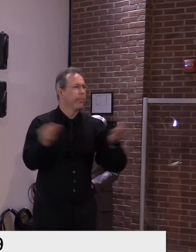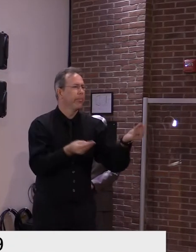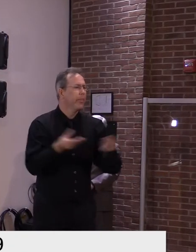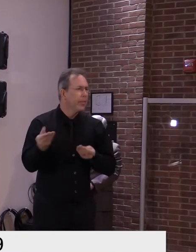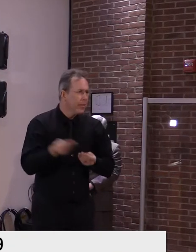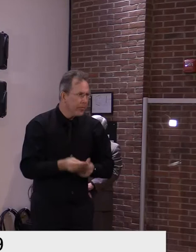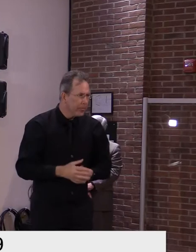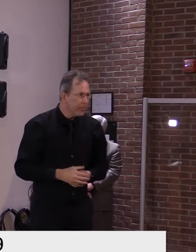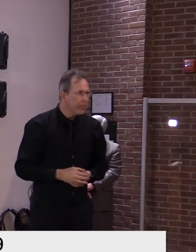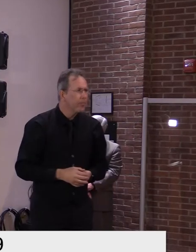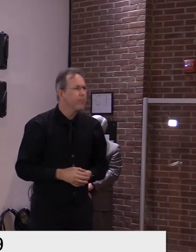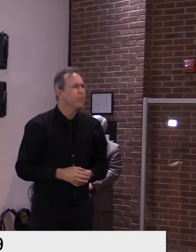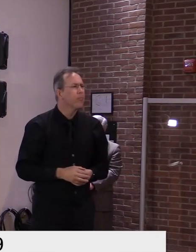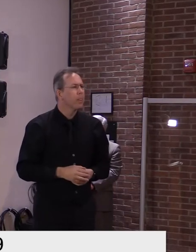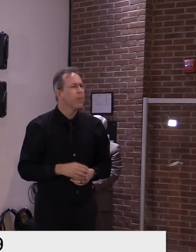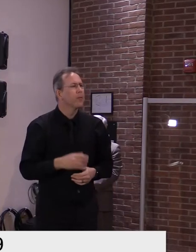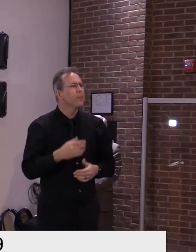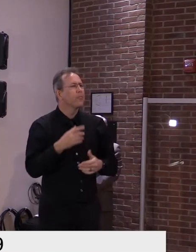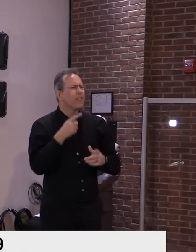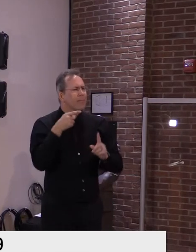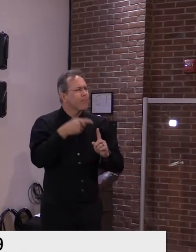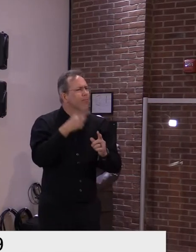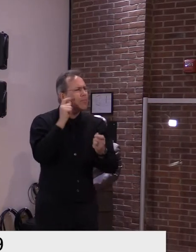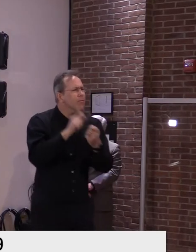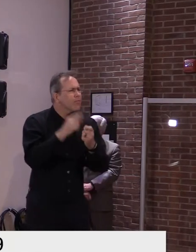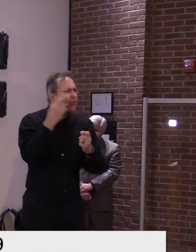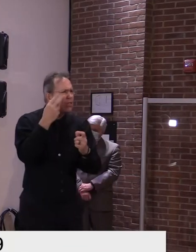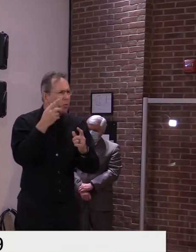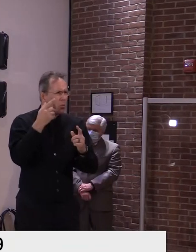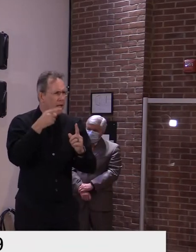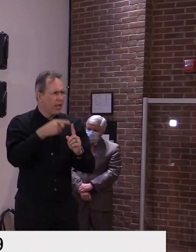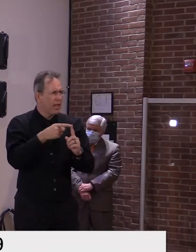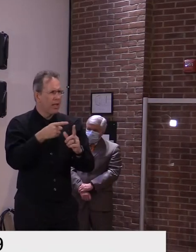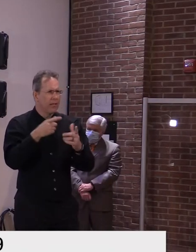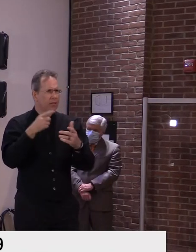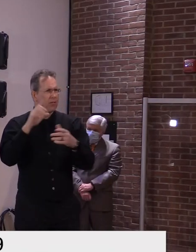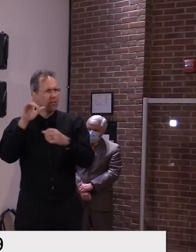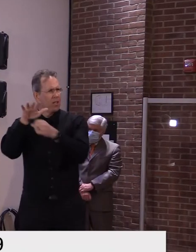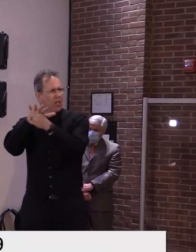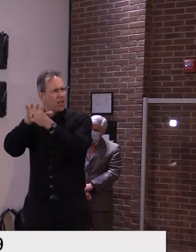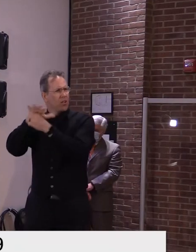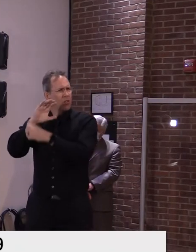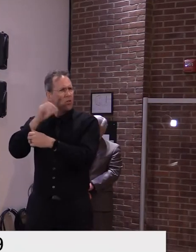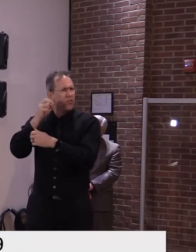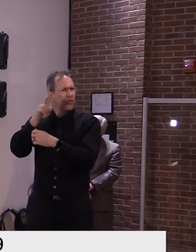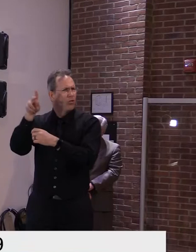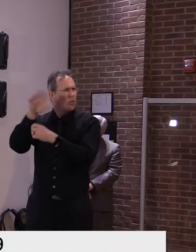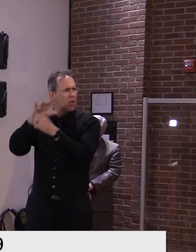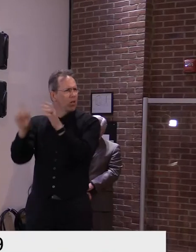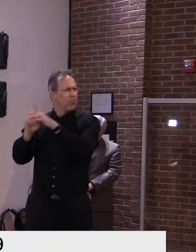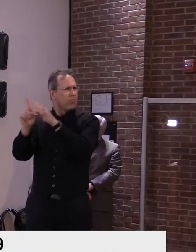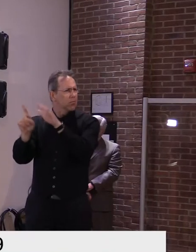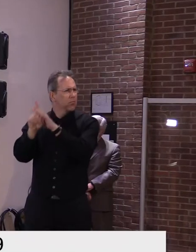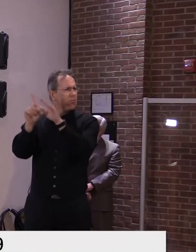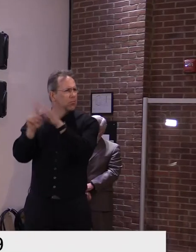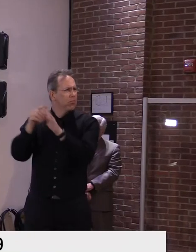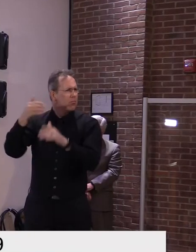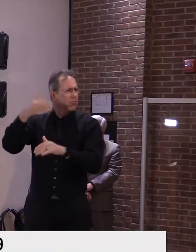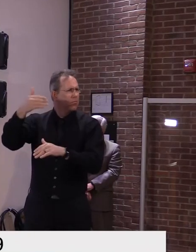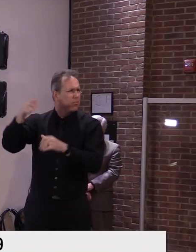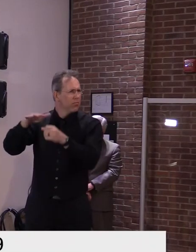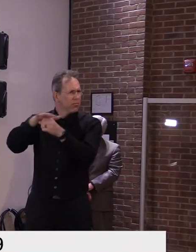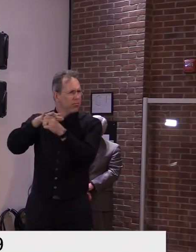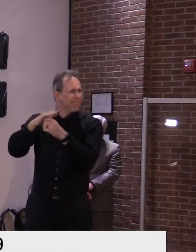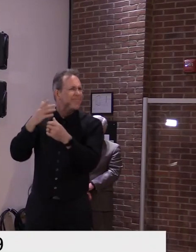specific insight into Colchester to give you. I know you asked that in your question, but we have a lot of schools in the state, and I don't have